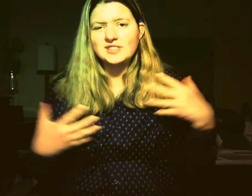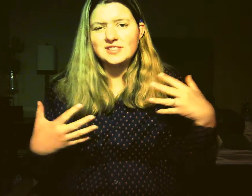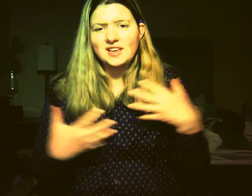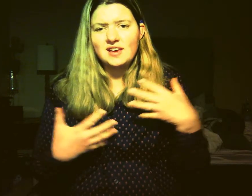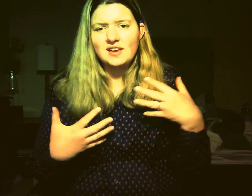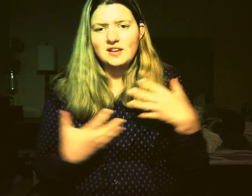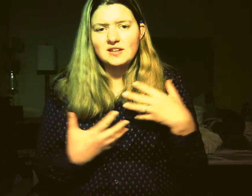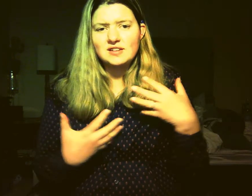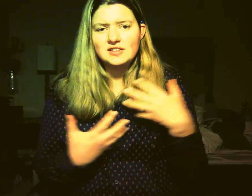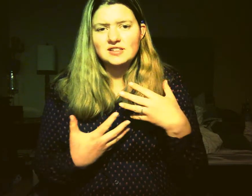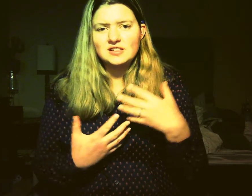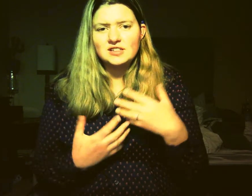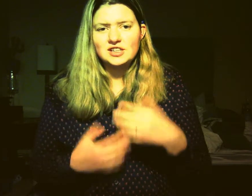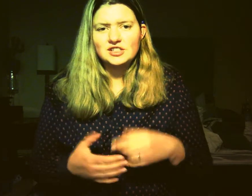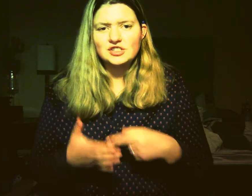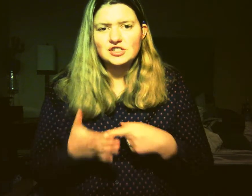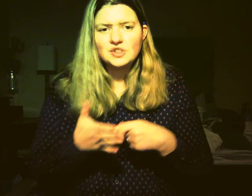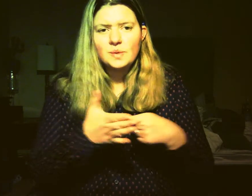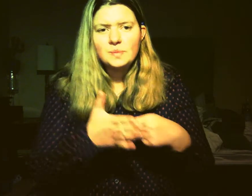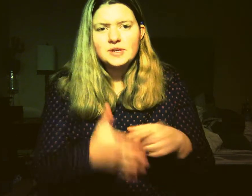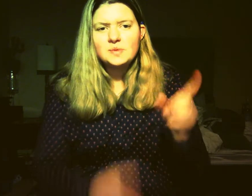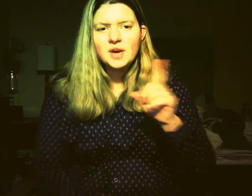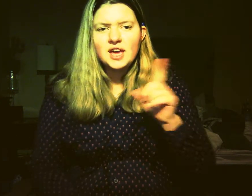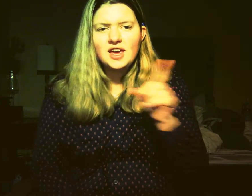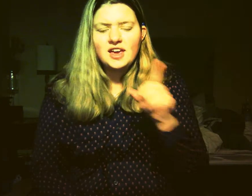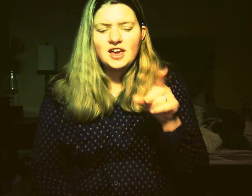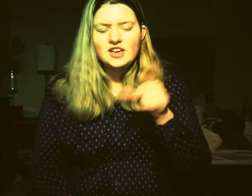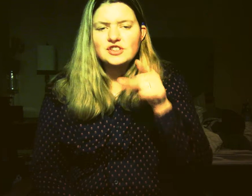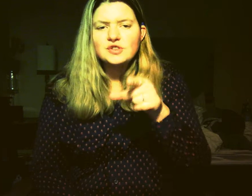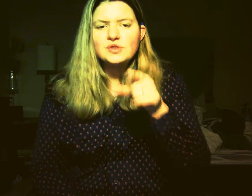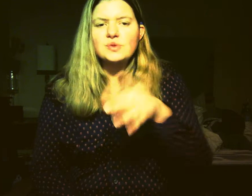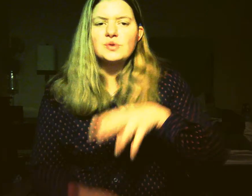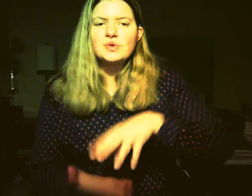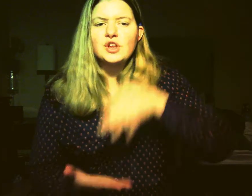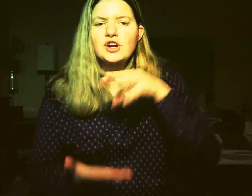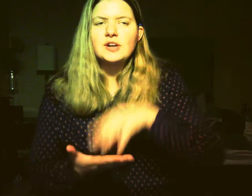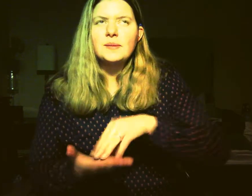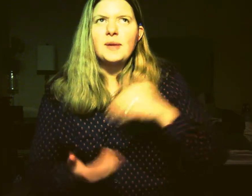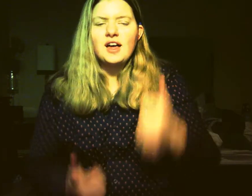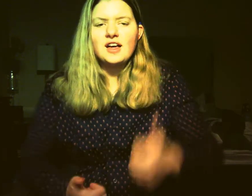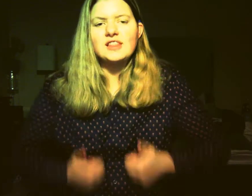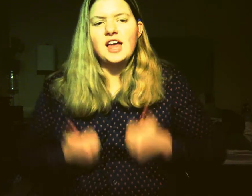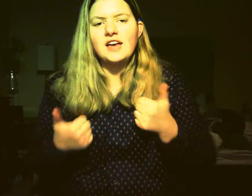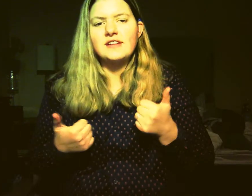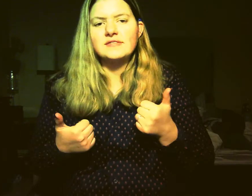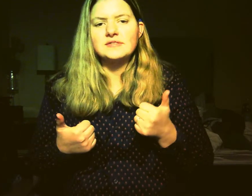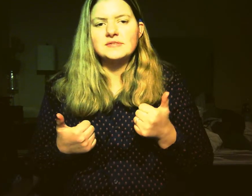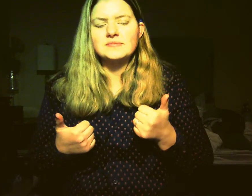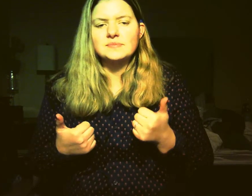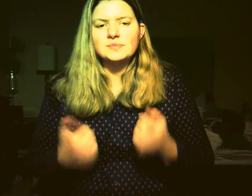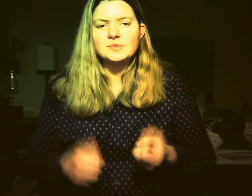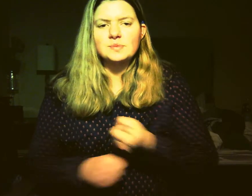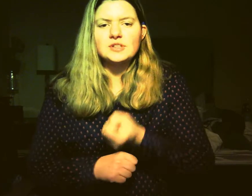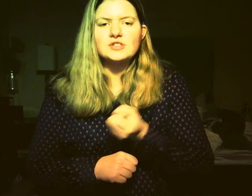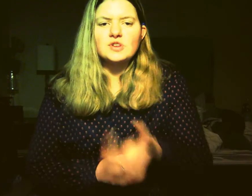were scared, show me where, you learned about life, spend your